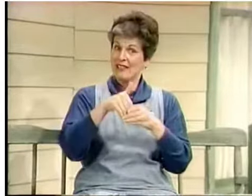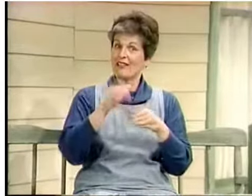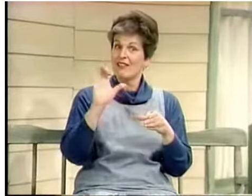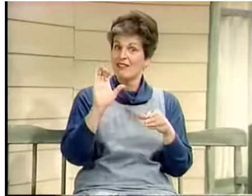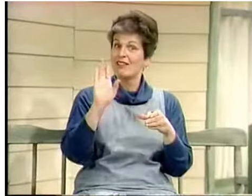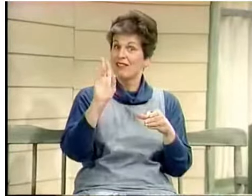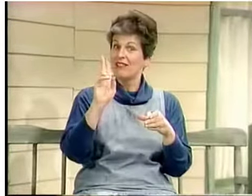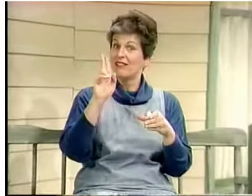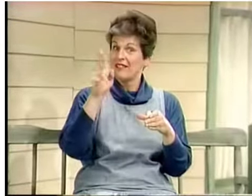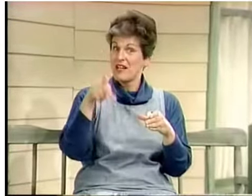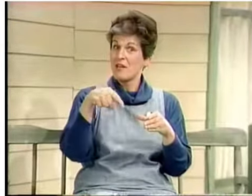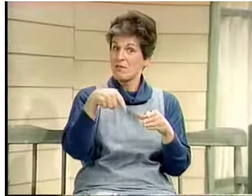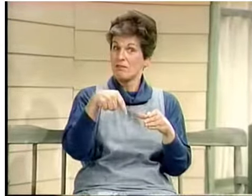that I want it in a cup,